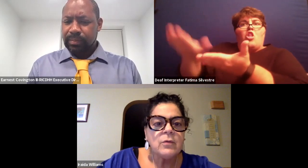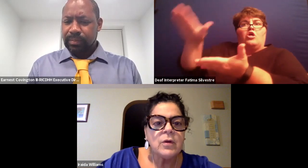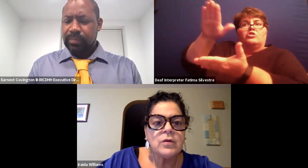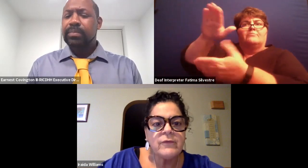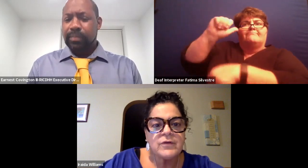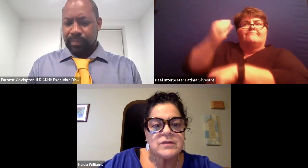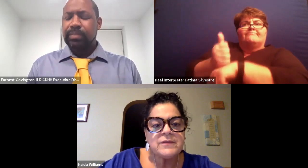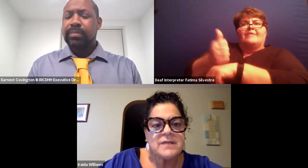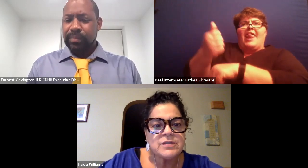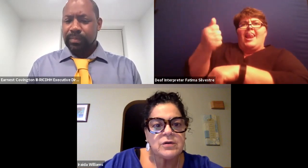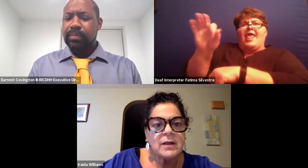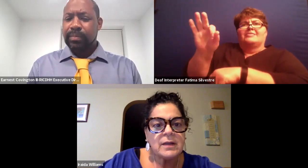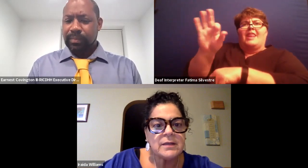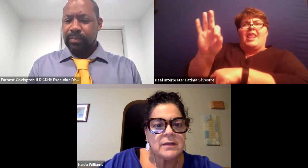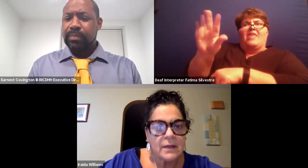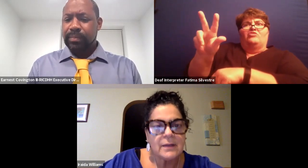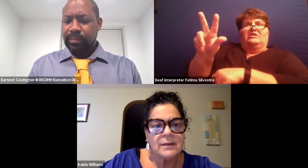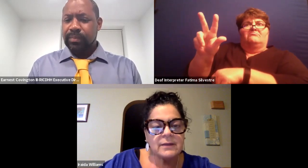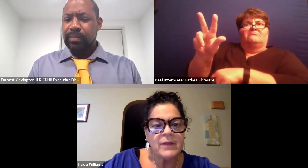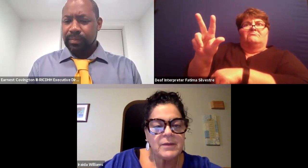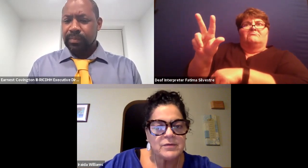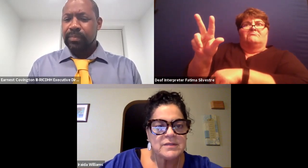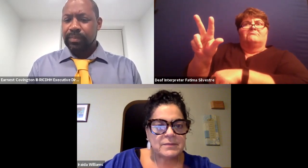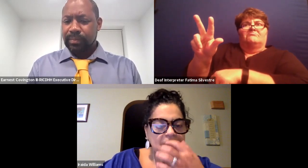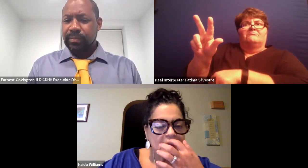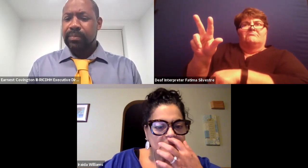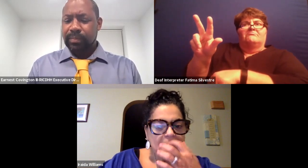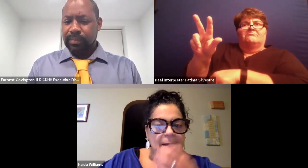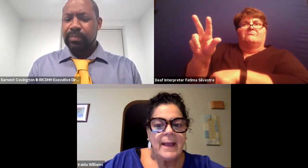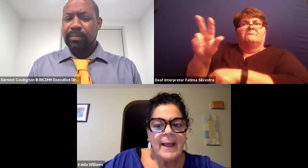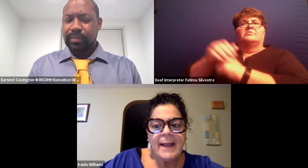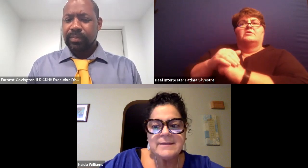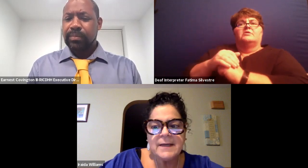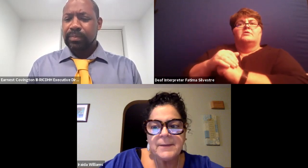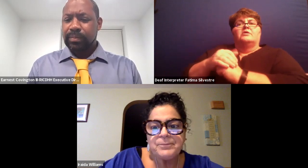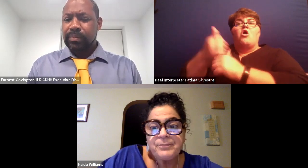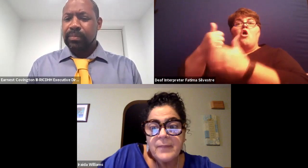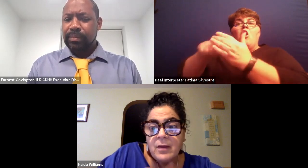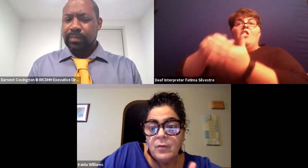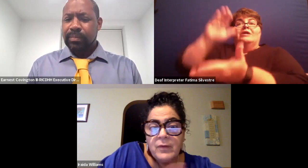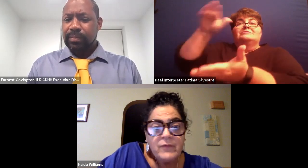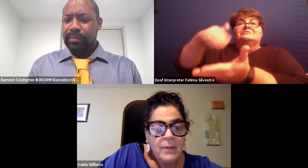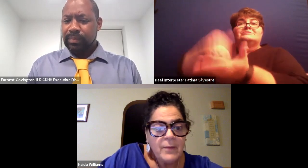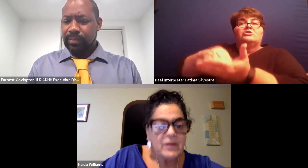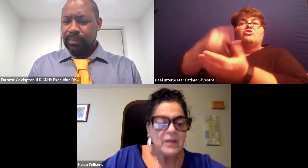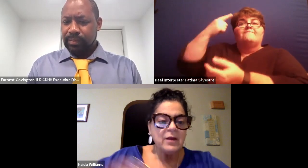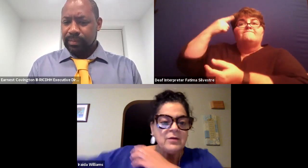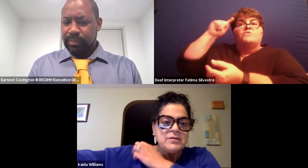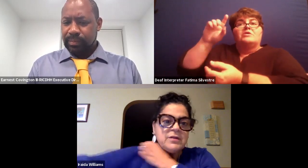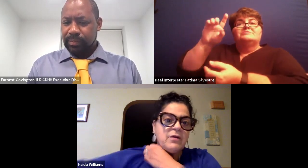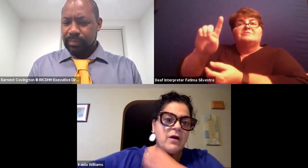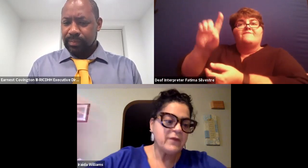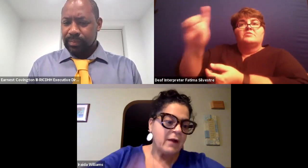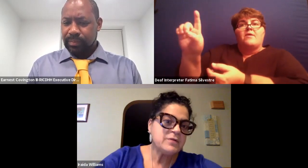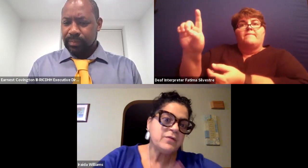1993. We're a university of center on developmental disabilities. And we've come every year